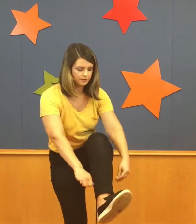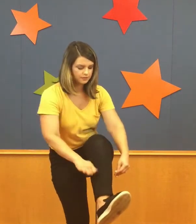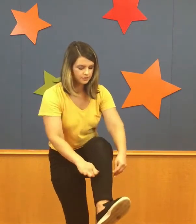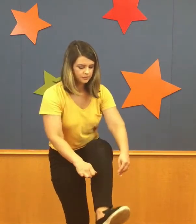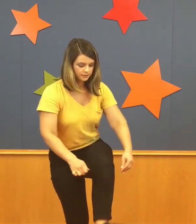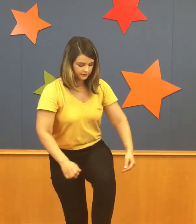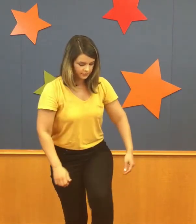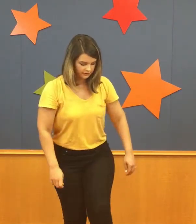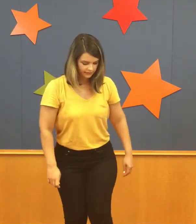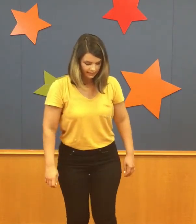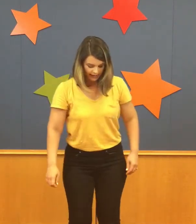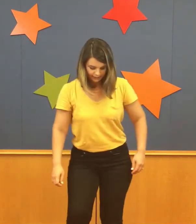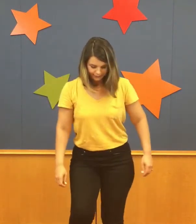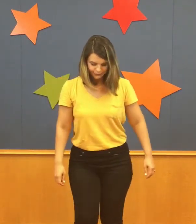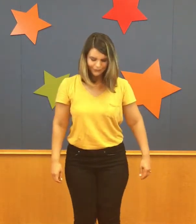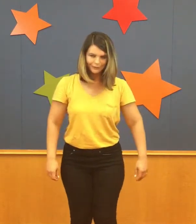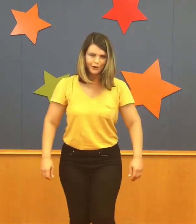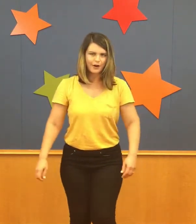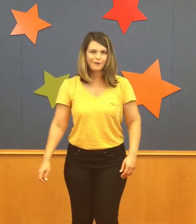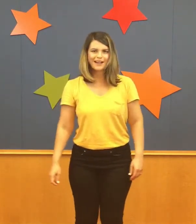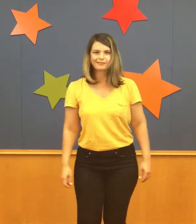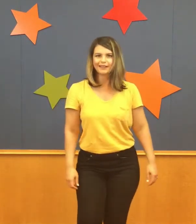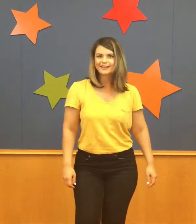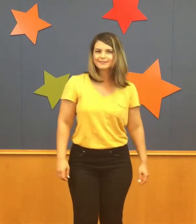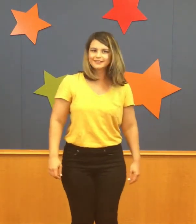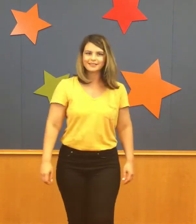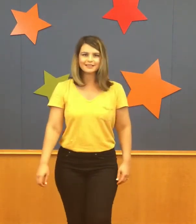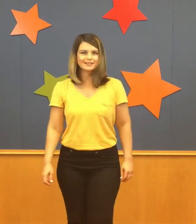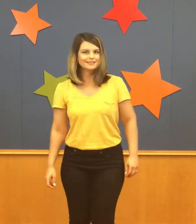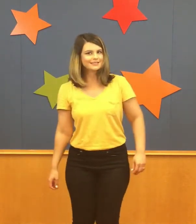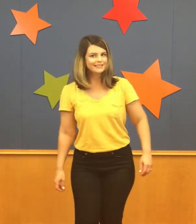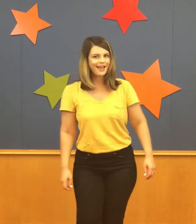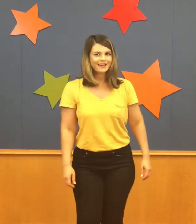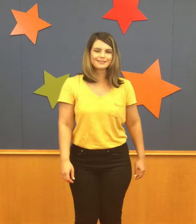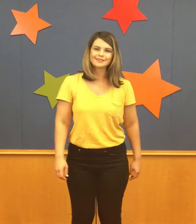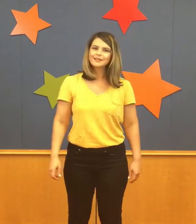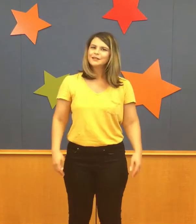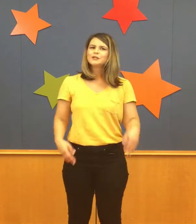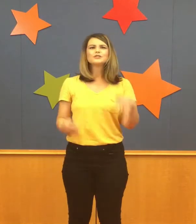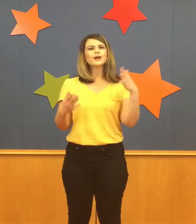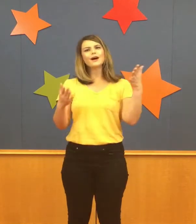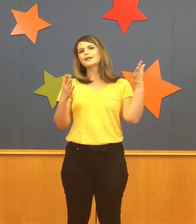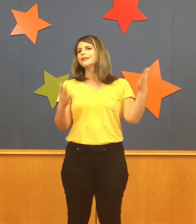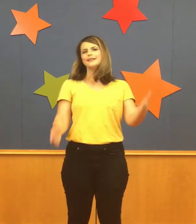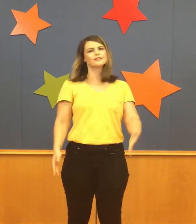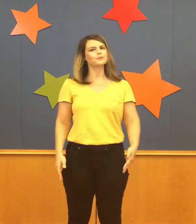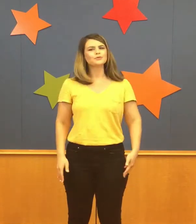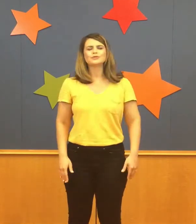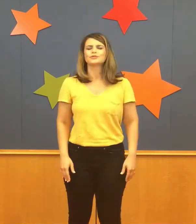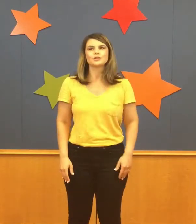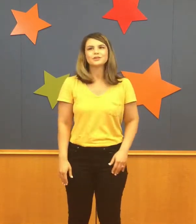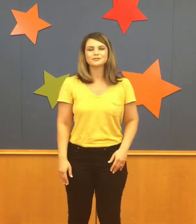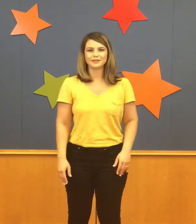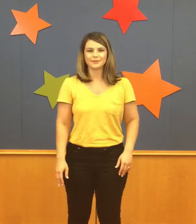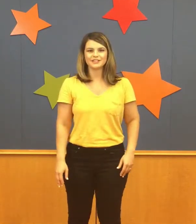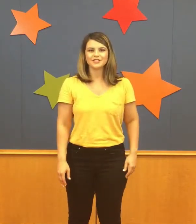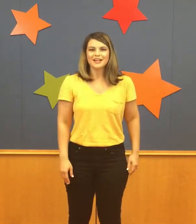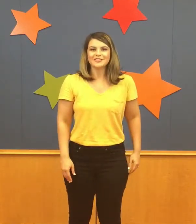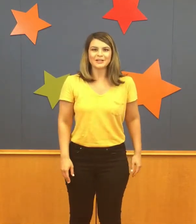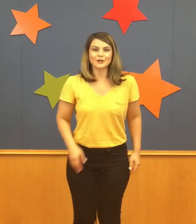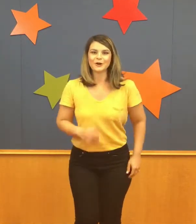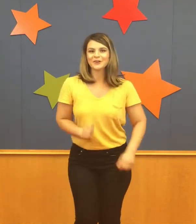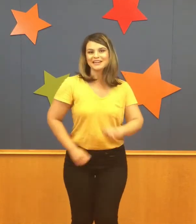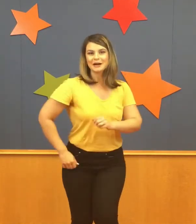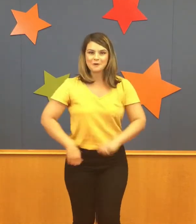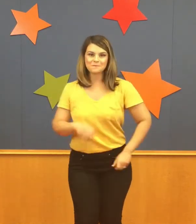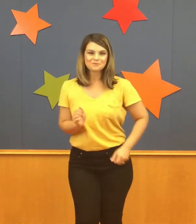very comfortable, very stylish. Oh, I like these. Yes. Dog liked the boots so very much